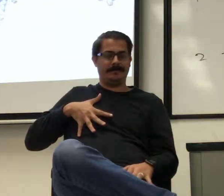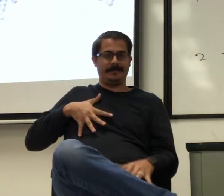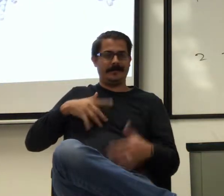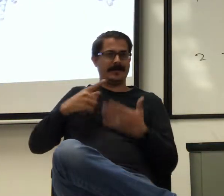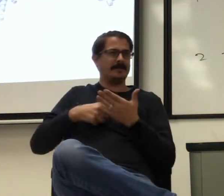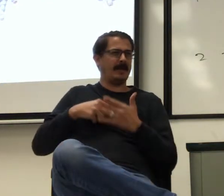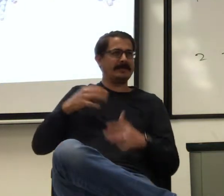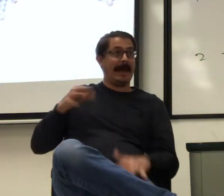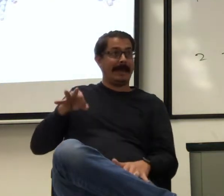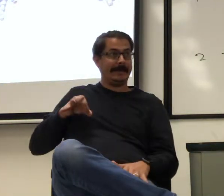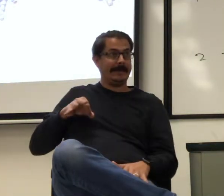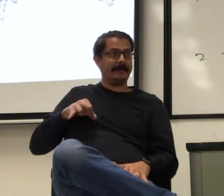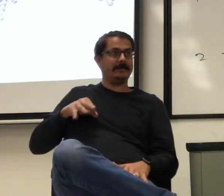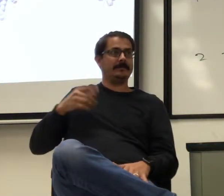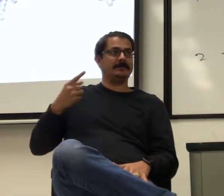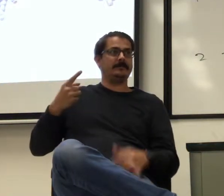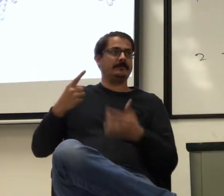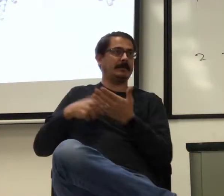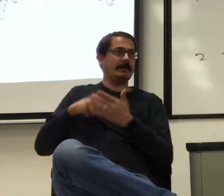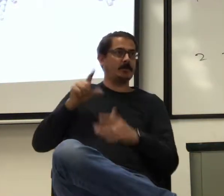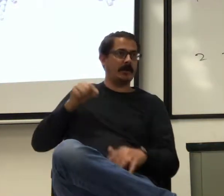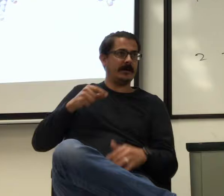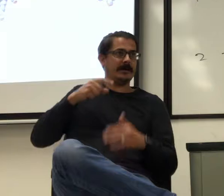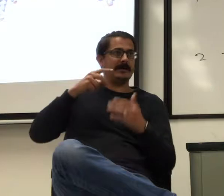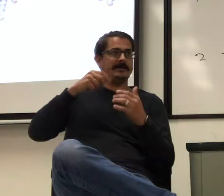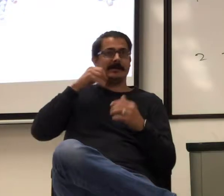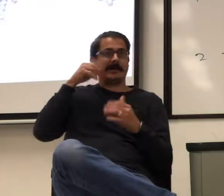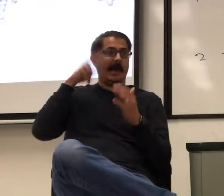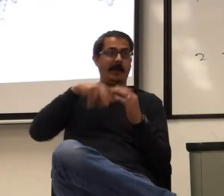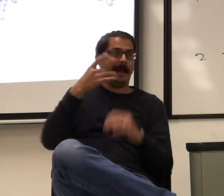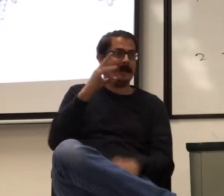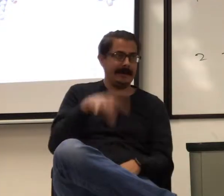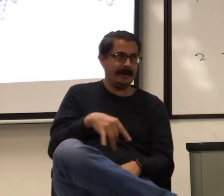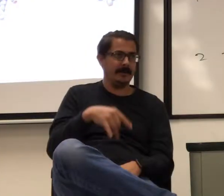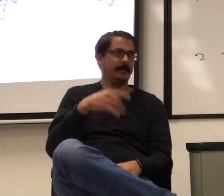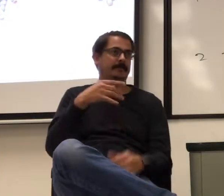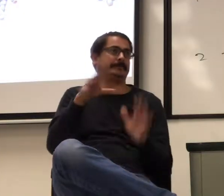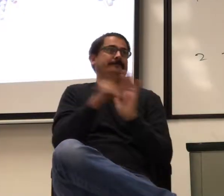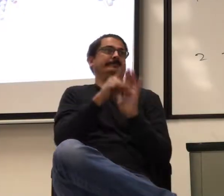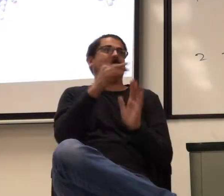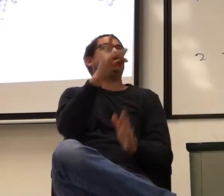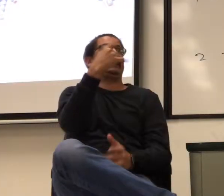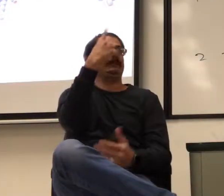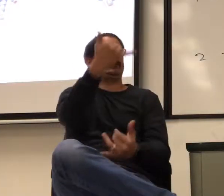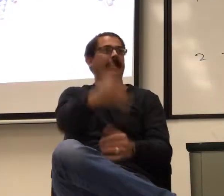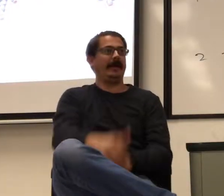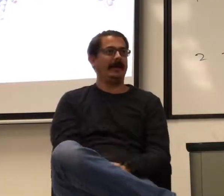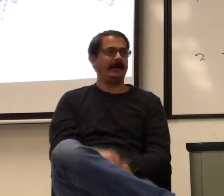sometimes it's 19, sometimes it's 20. Yesterday I read it was 18. Let's go with 18 today. I feel like 18.